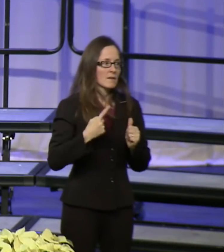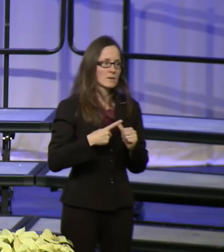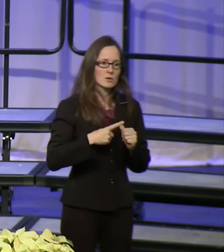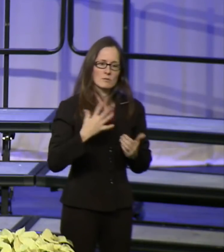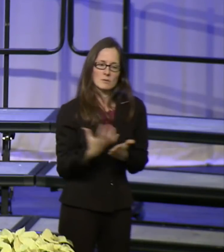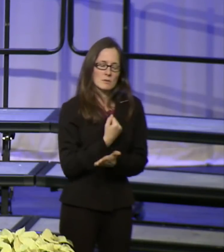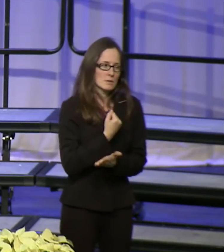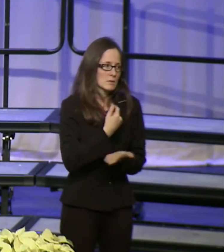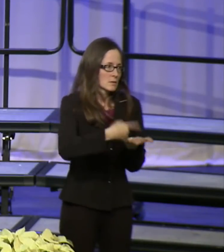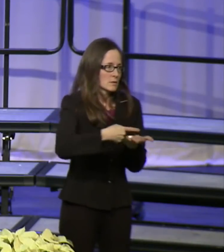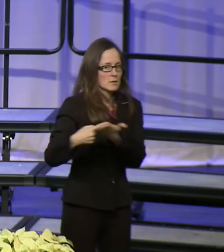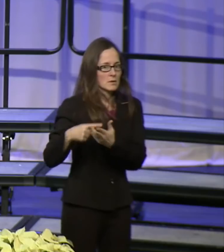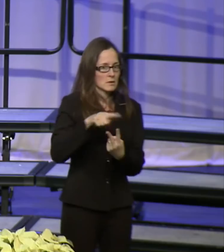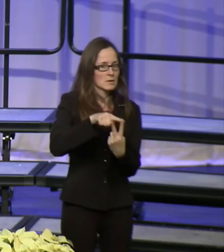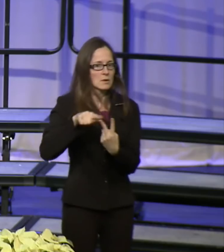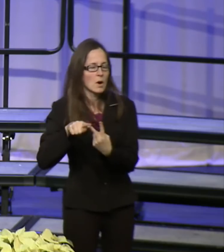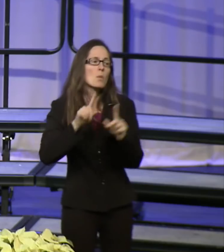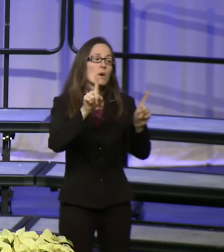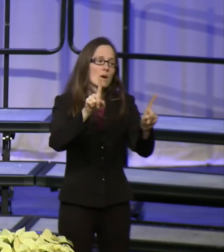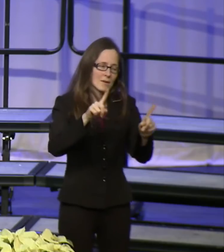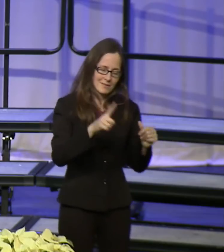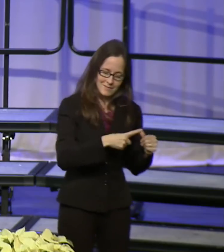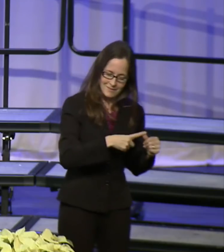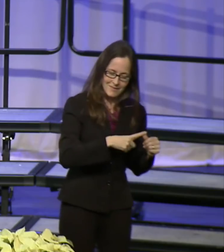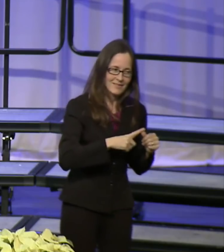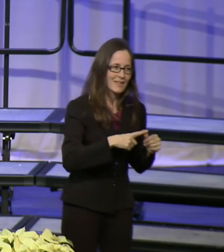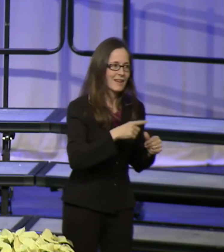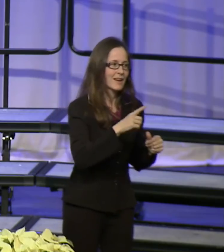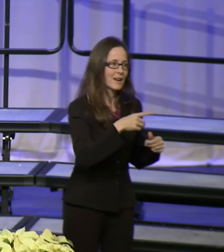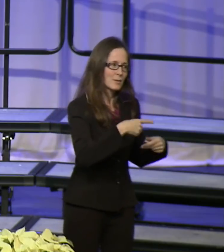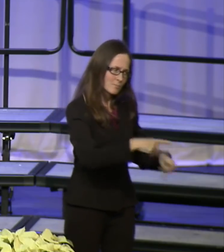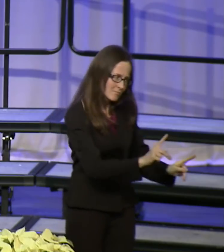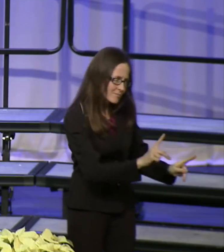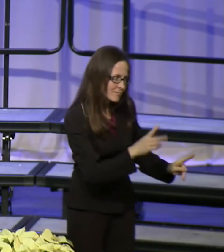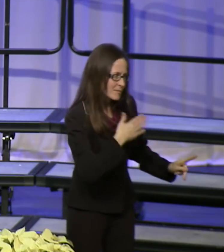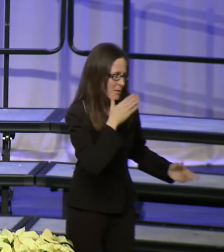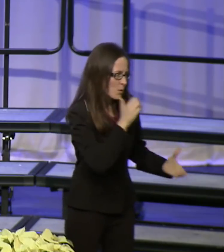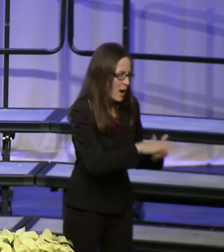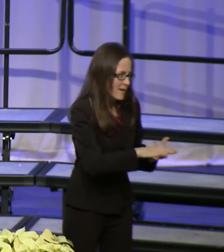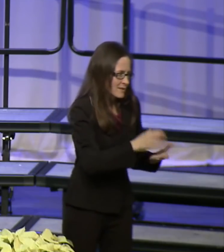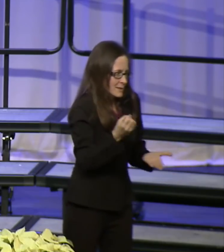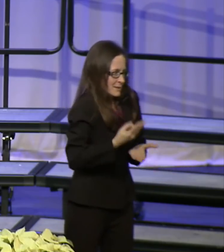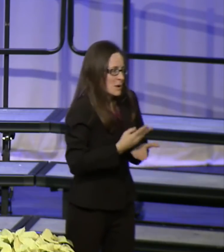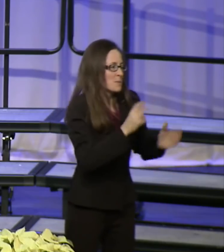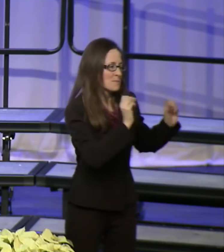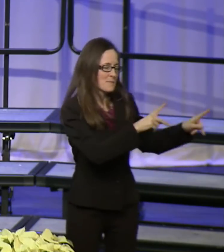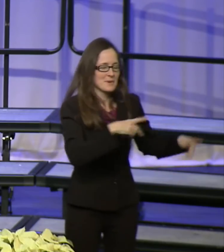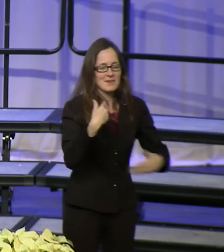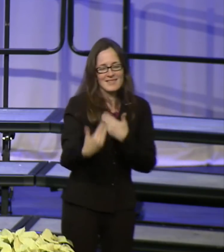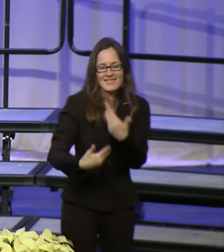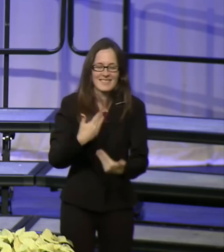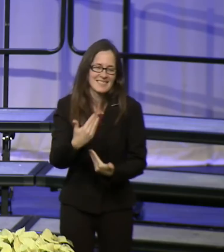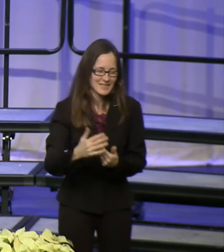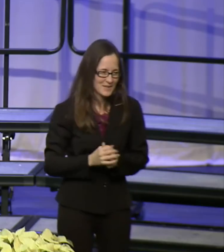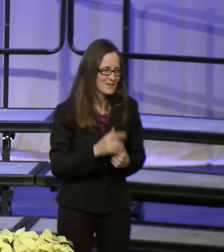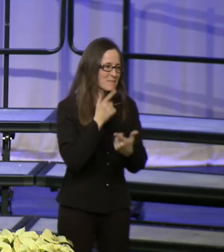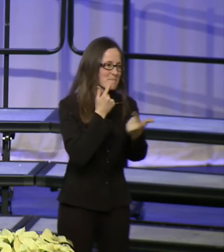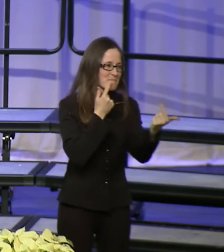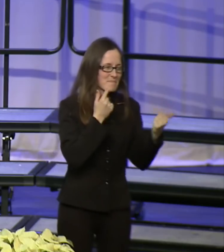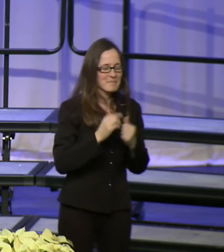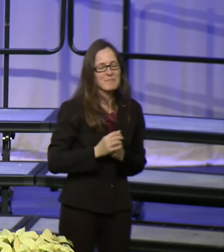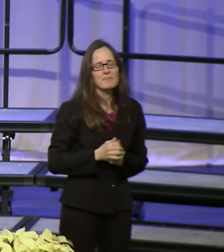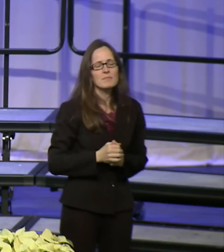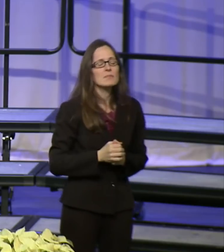asking permission from my wife, of course. I thank you both for your leadership and your vision. Going back about 2.5 years, springtime, summertime